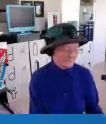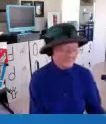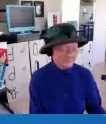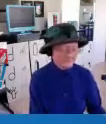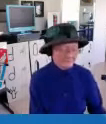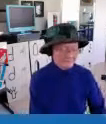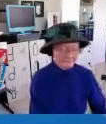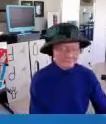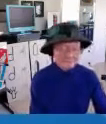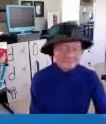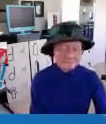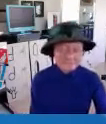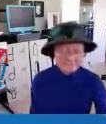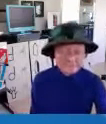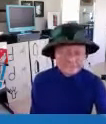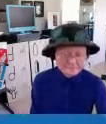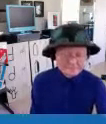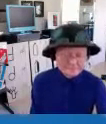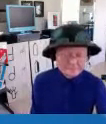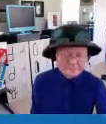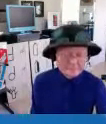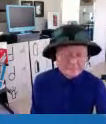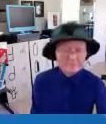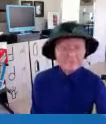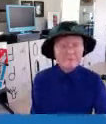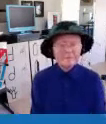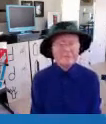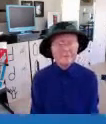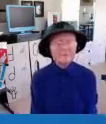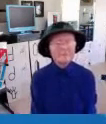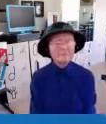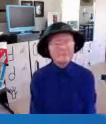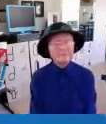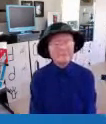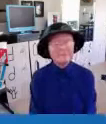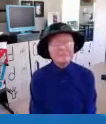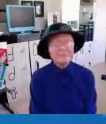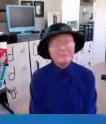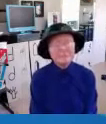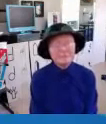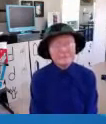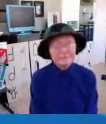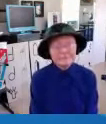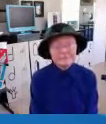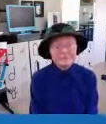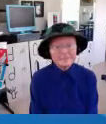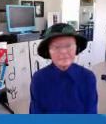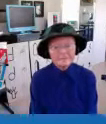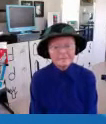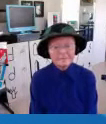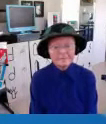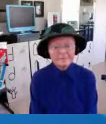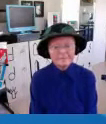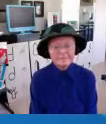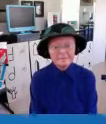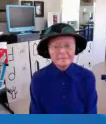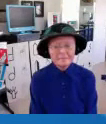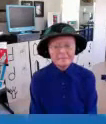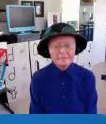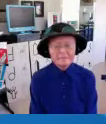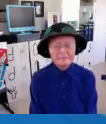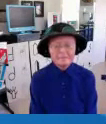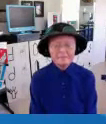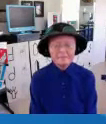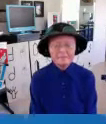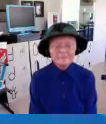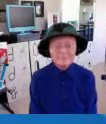Now let's try that one again. Eyebrow. Okay, so in an eyebrow, the variations can be that you can